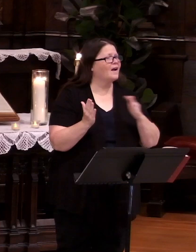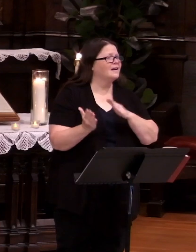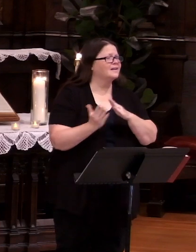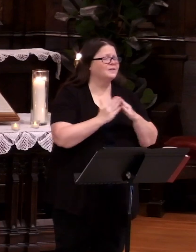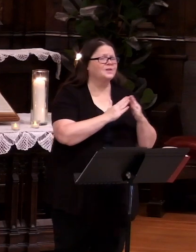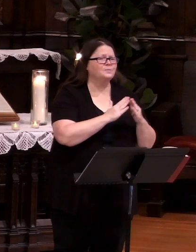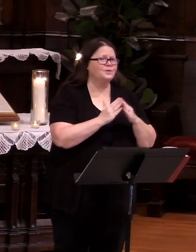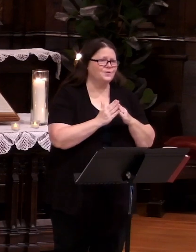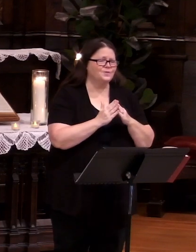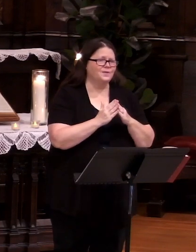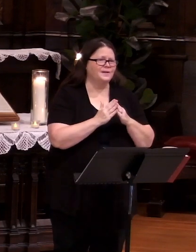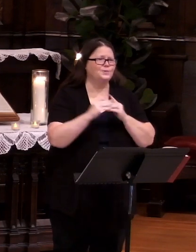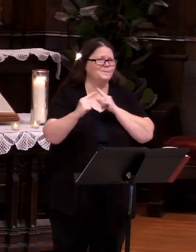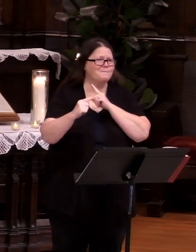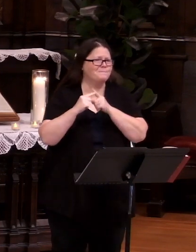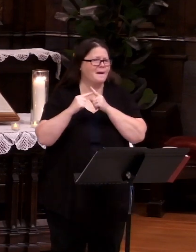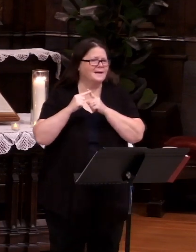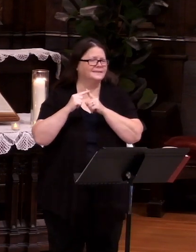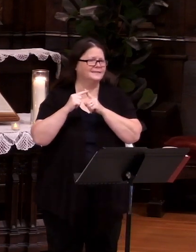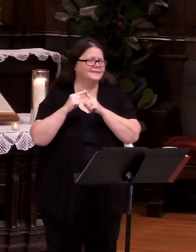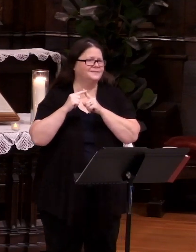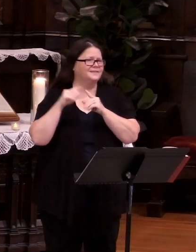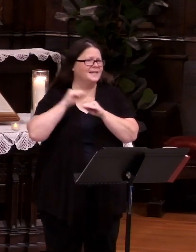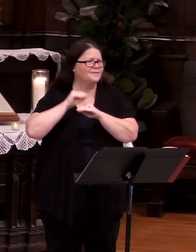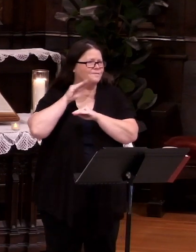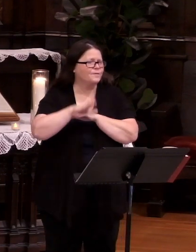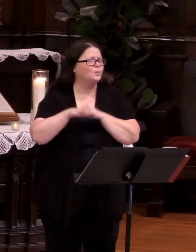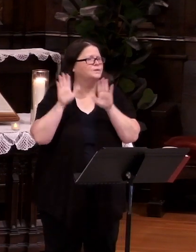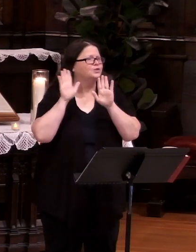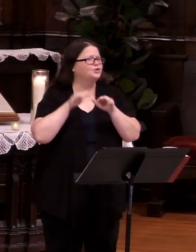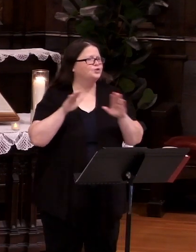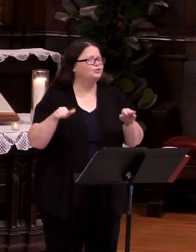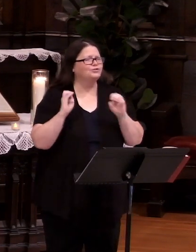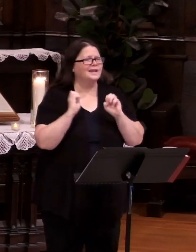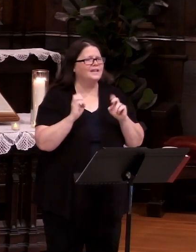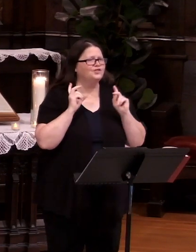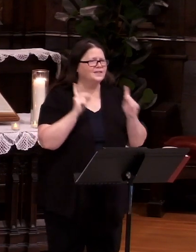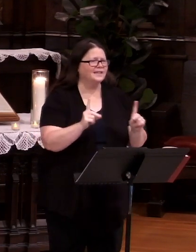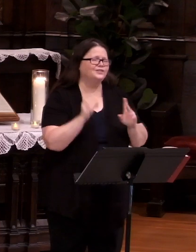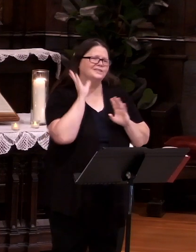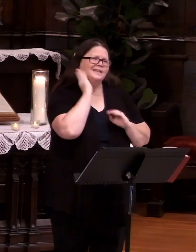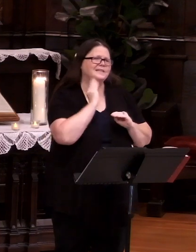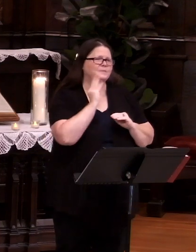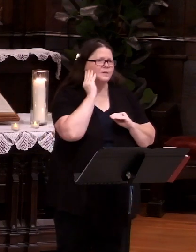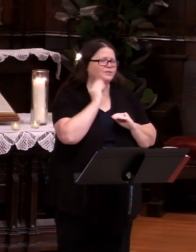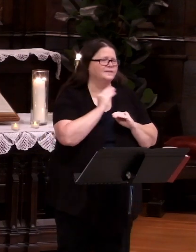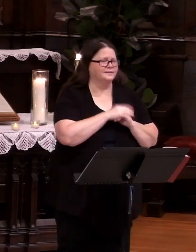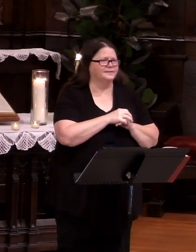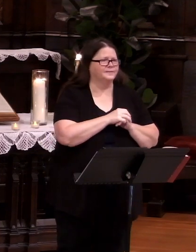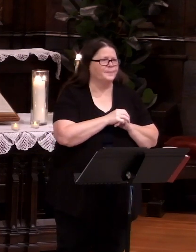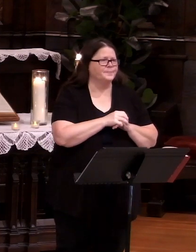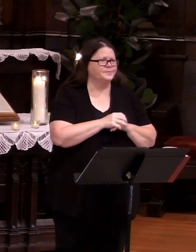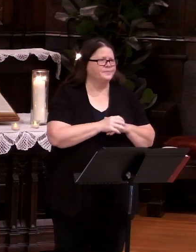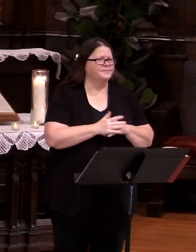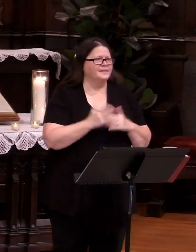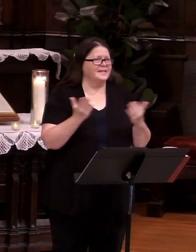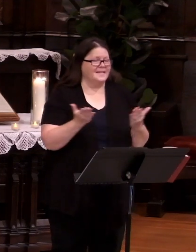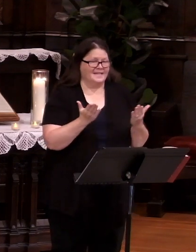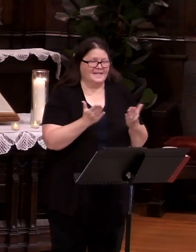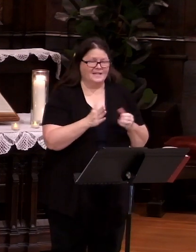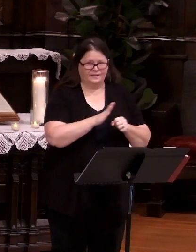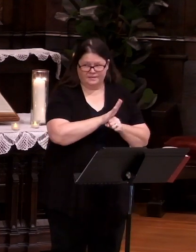to positively impact children's educational experiences here in our neighborhood